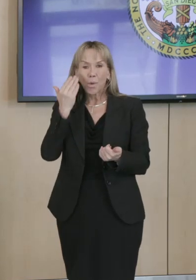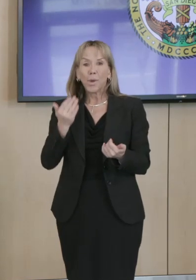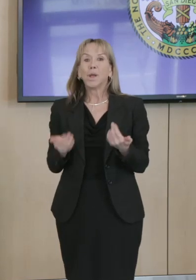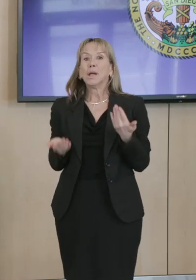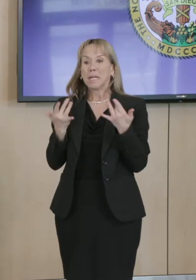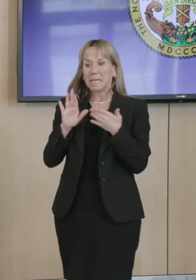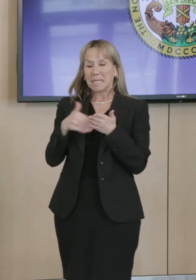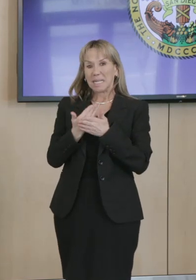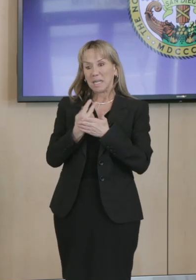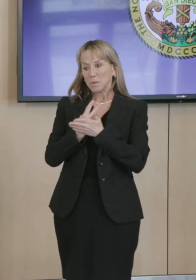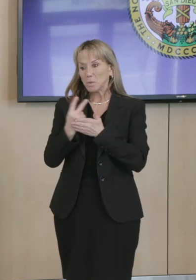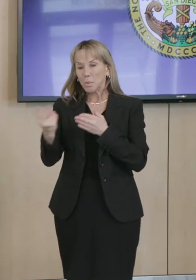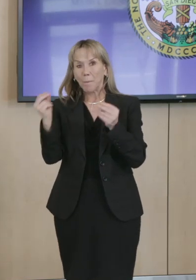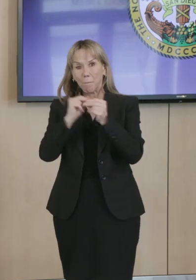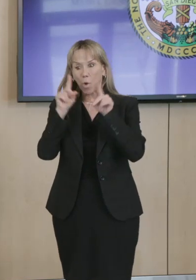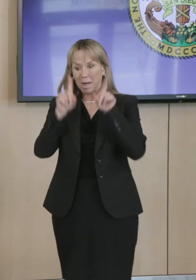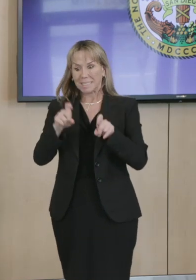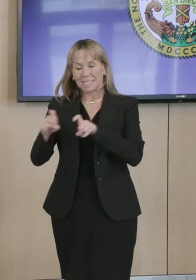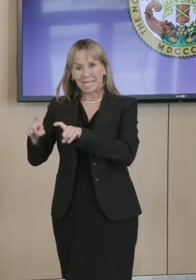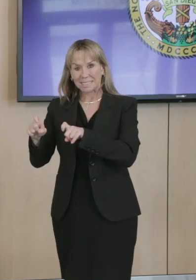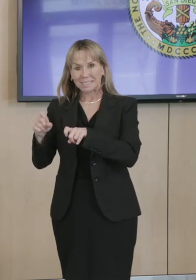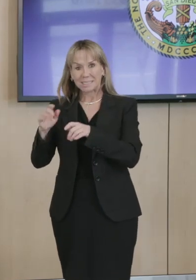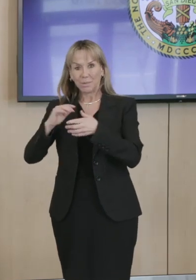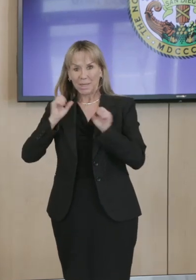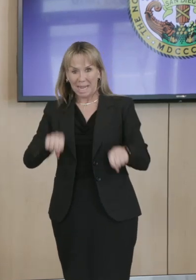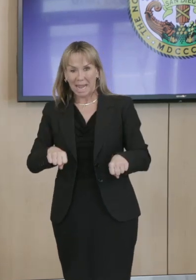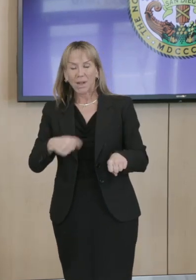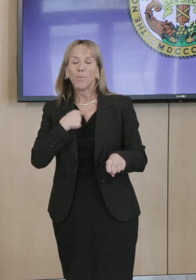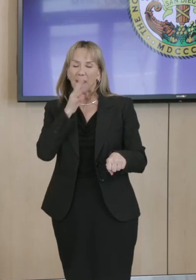weeks, we will have a much better answer to that question.